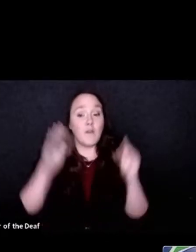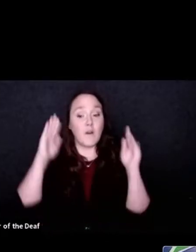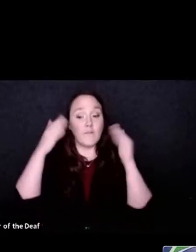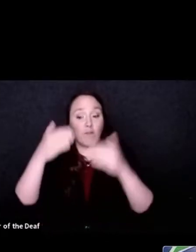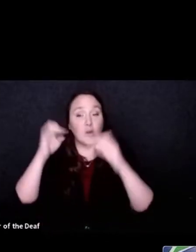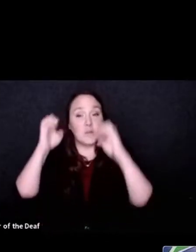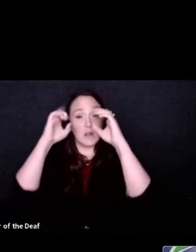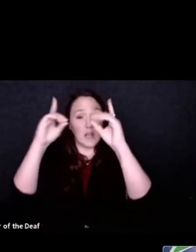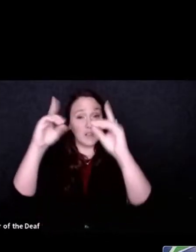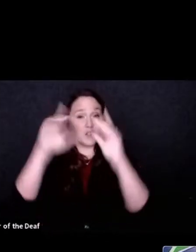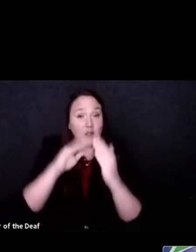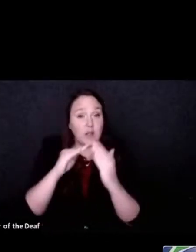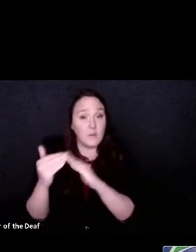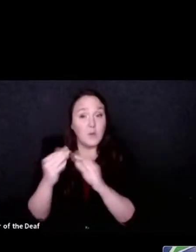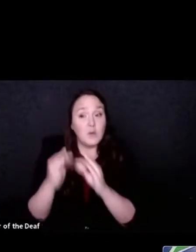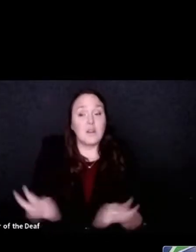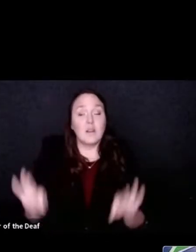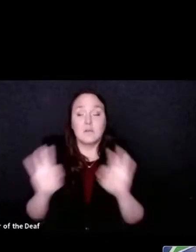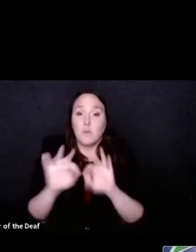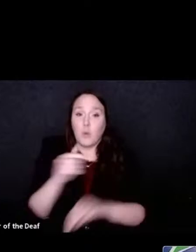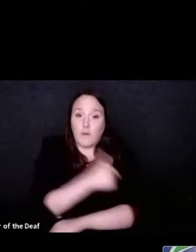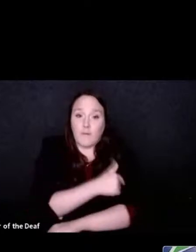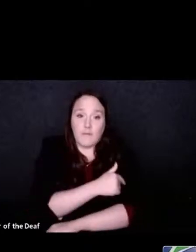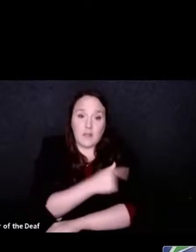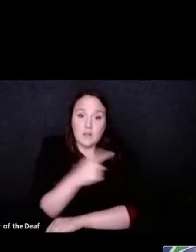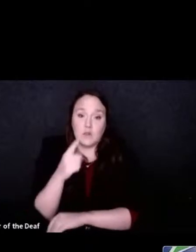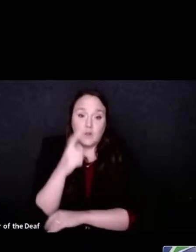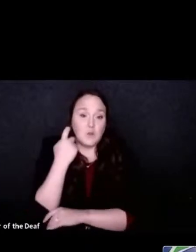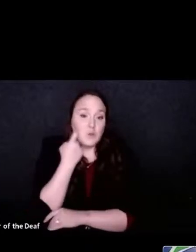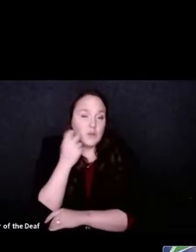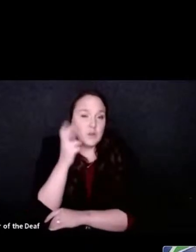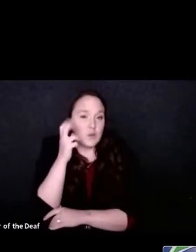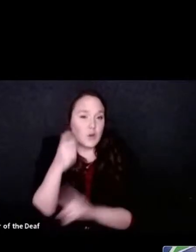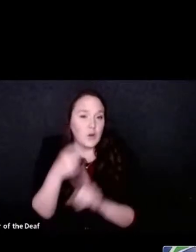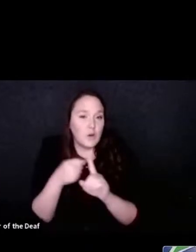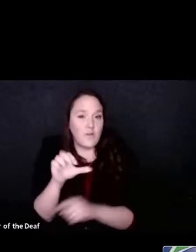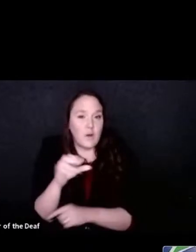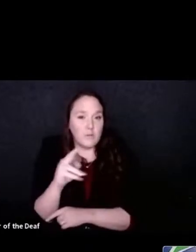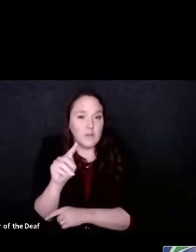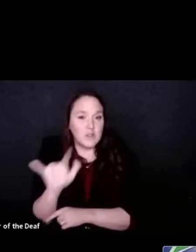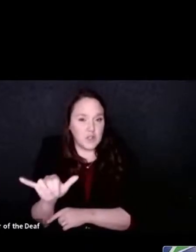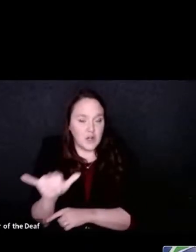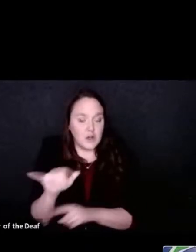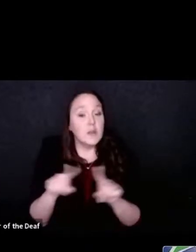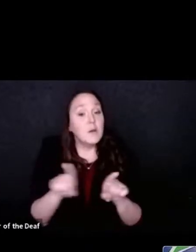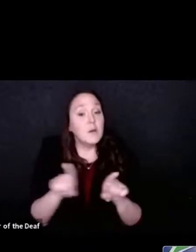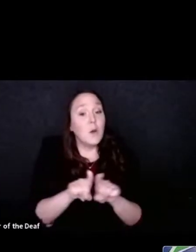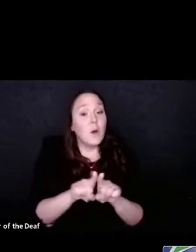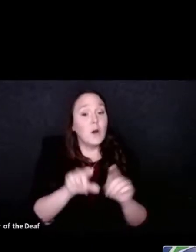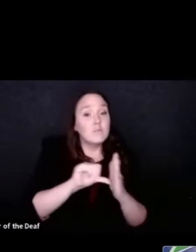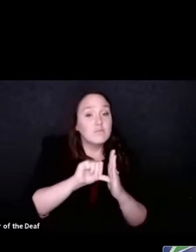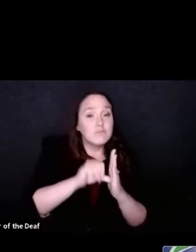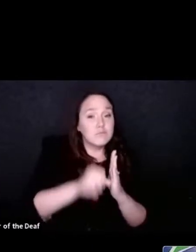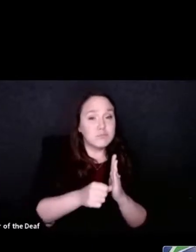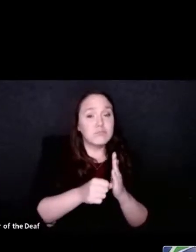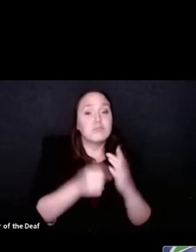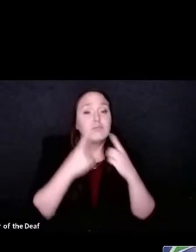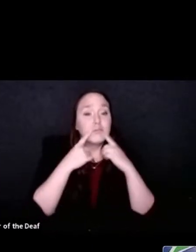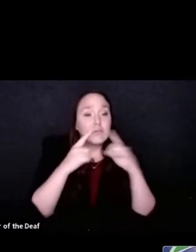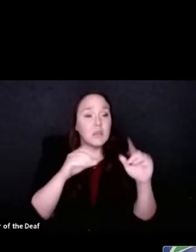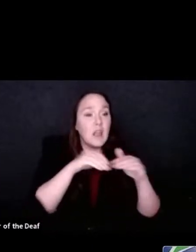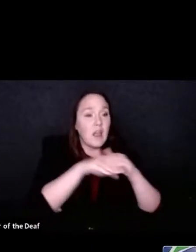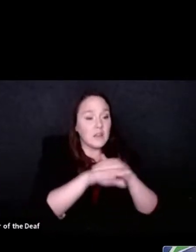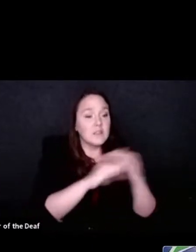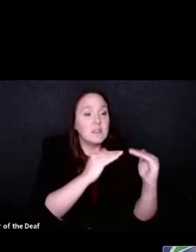community on the importance of vaccination, as you just heard from Charity, but also emphasizing equity and